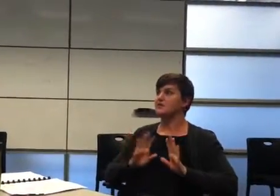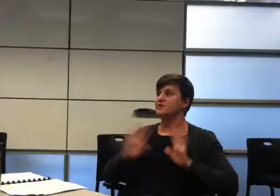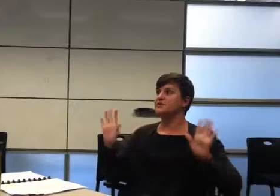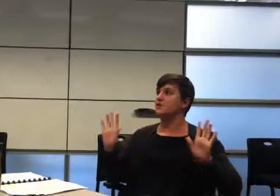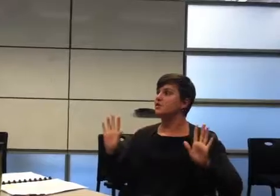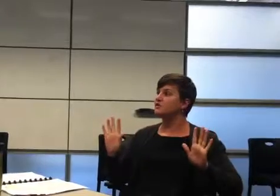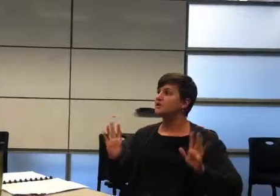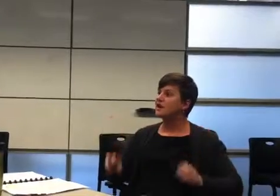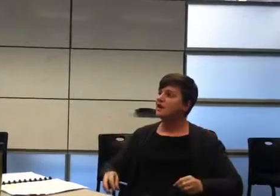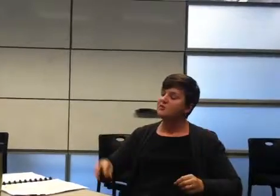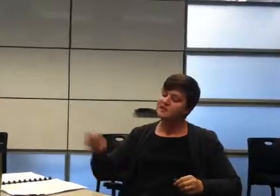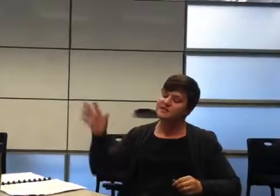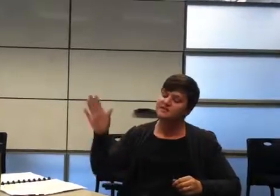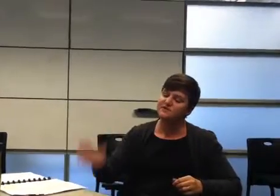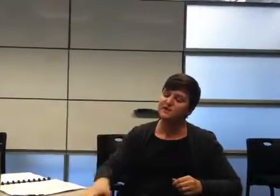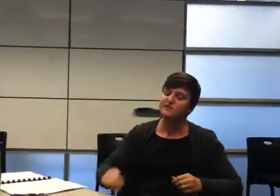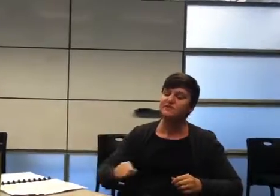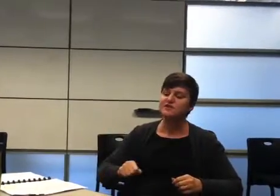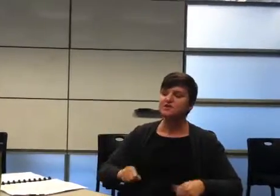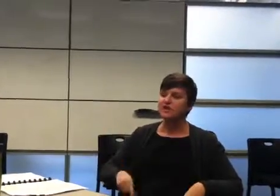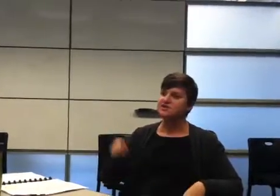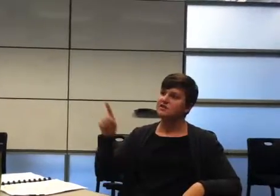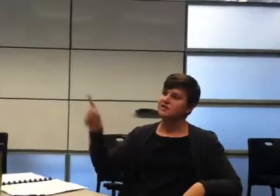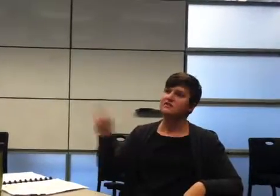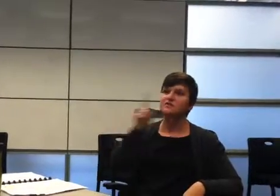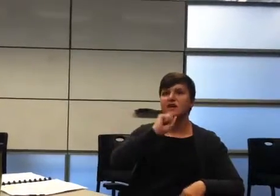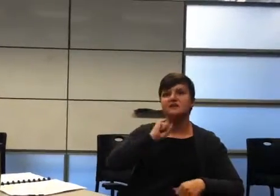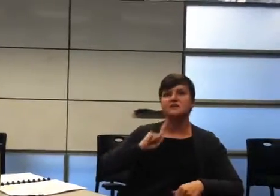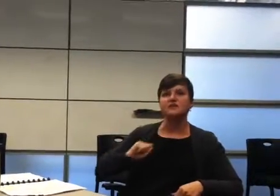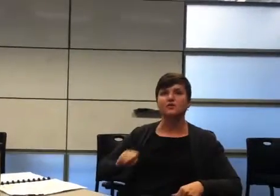was sold. Because the very first question that a student asked another